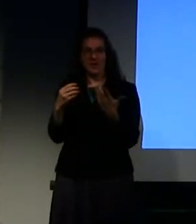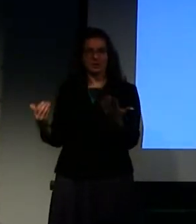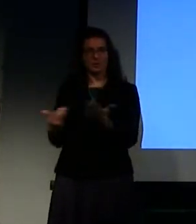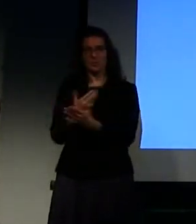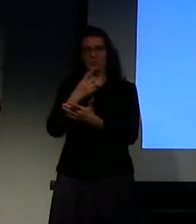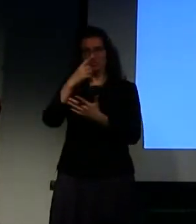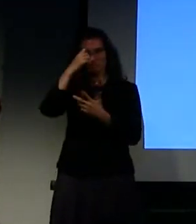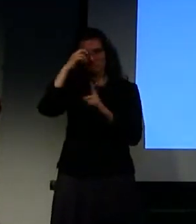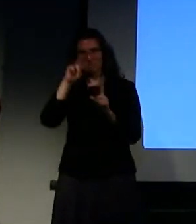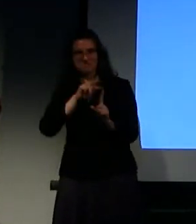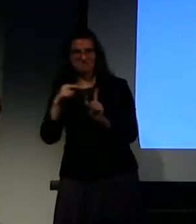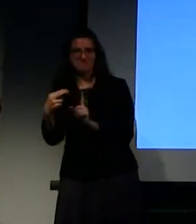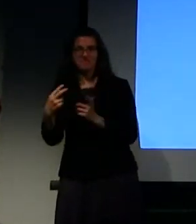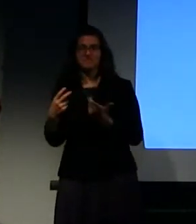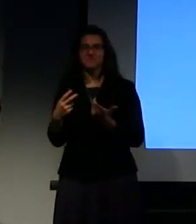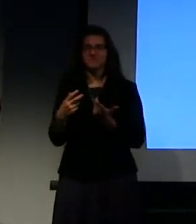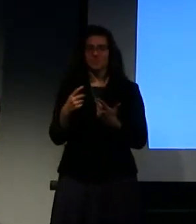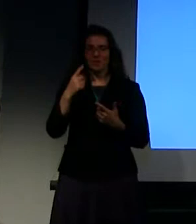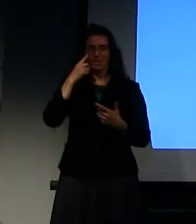with each other,